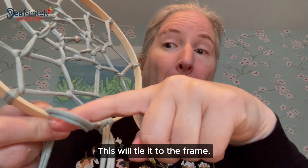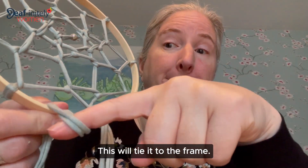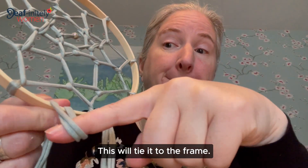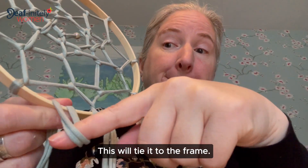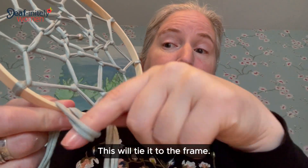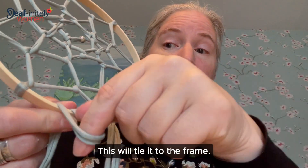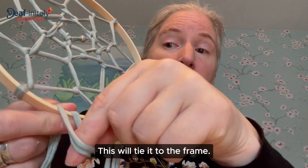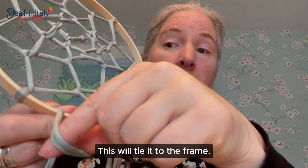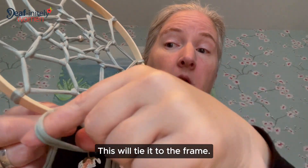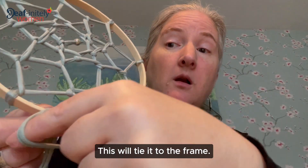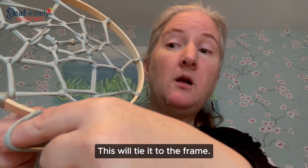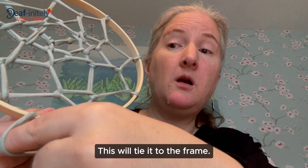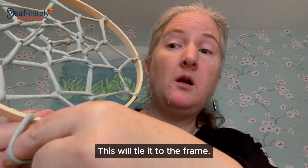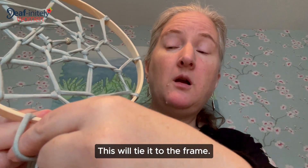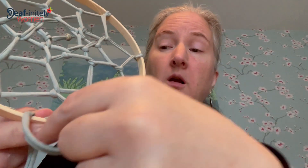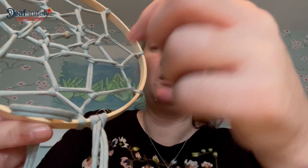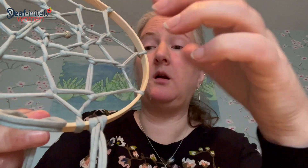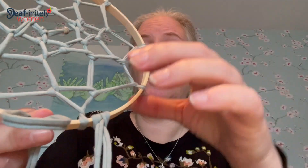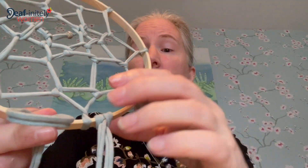will tie it to the frame.